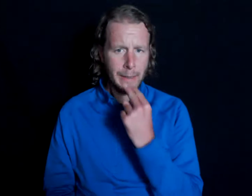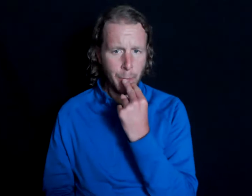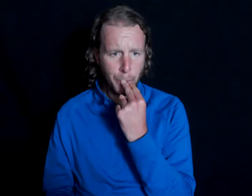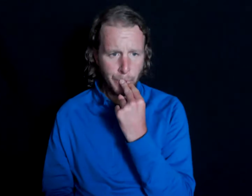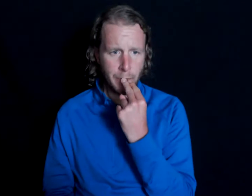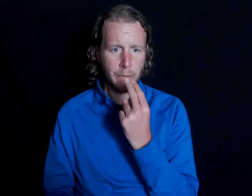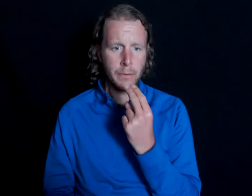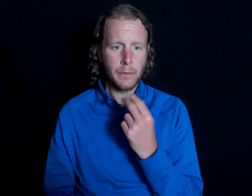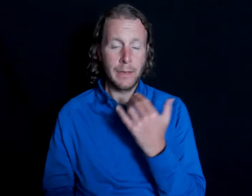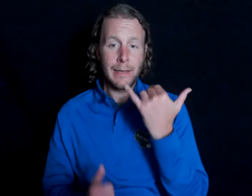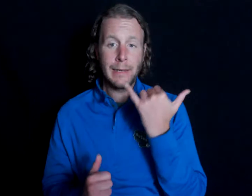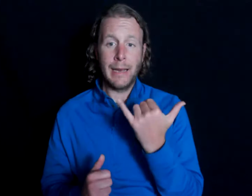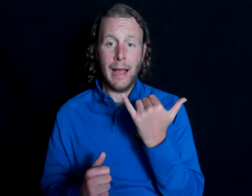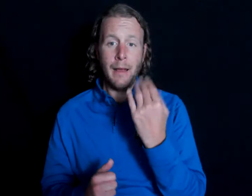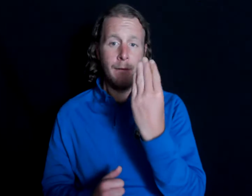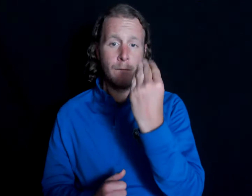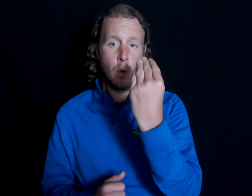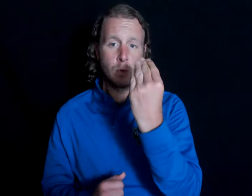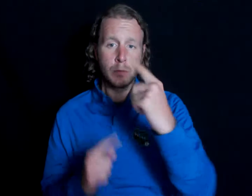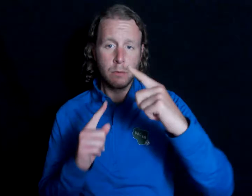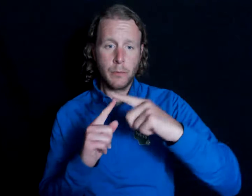Lead is 14 on a timeout.